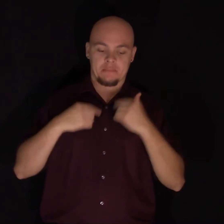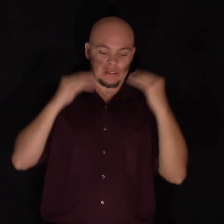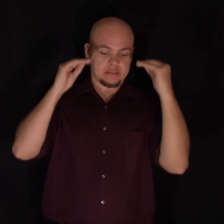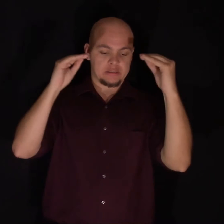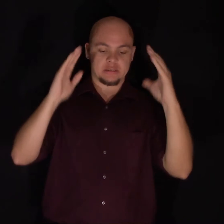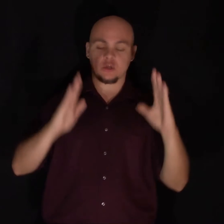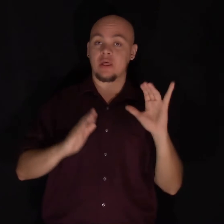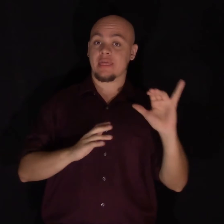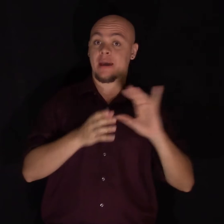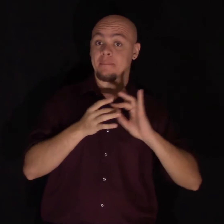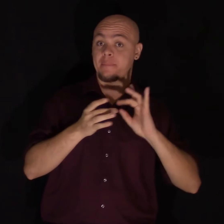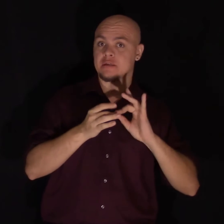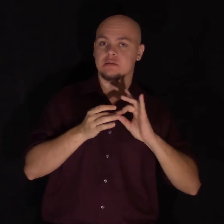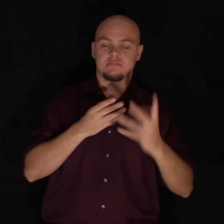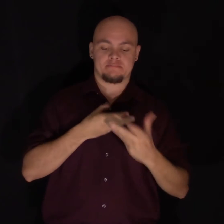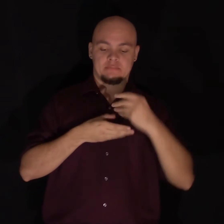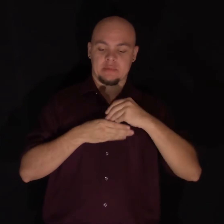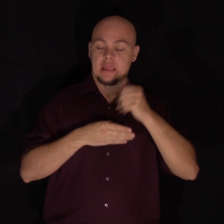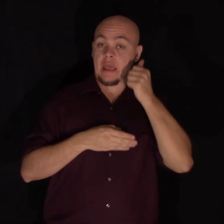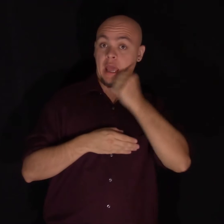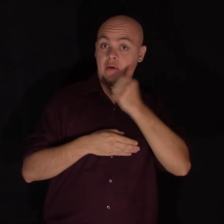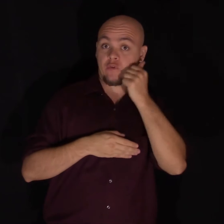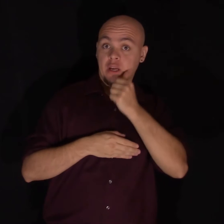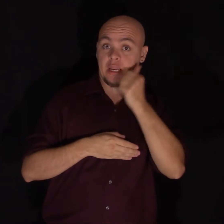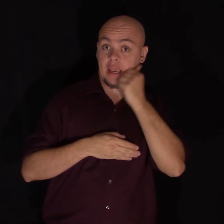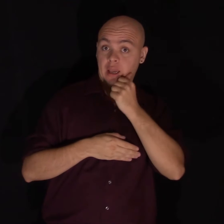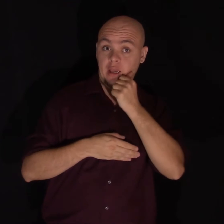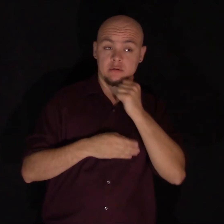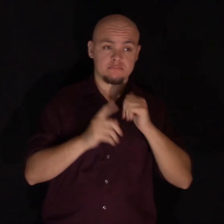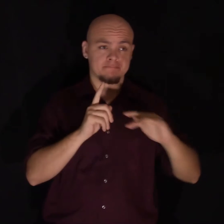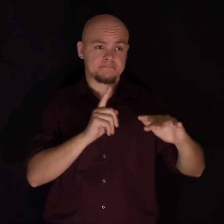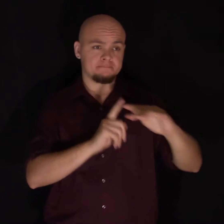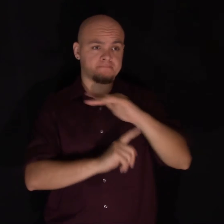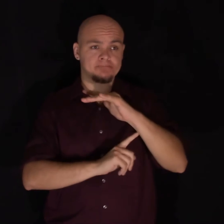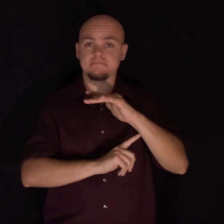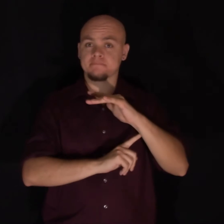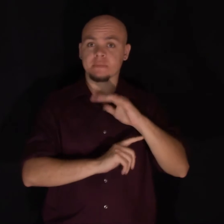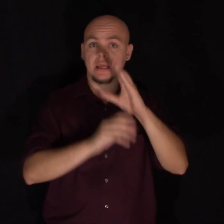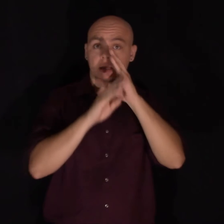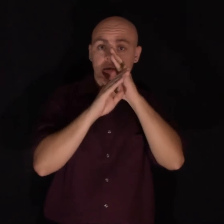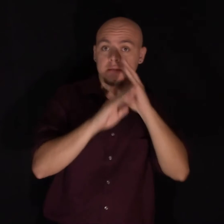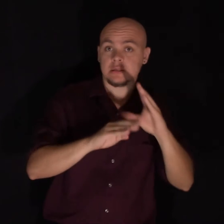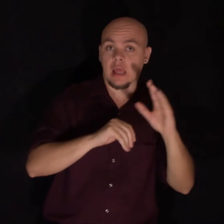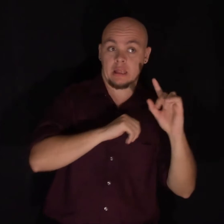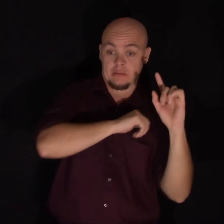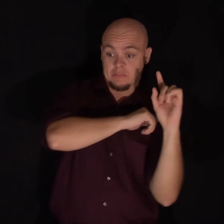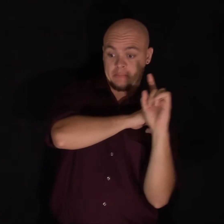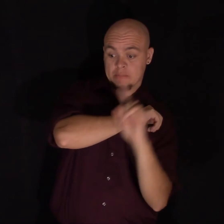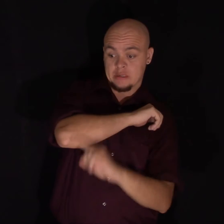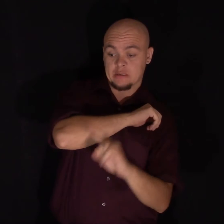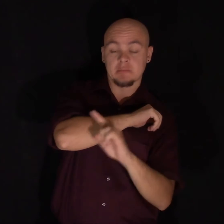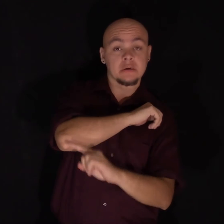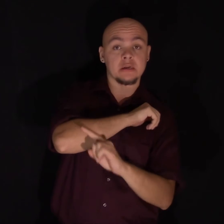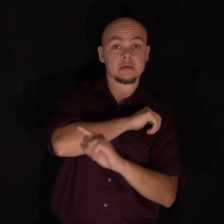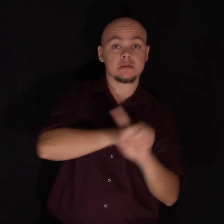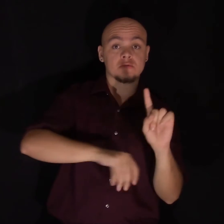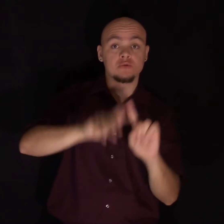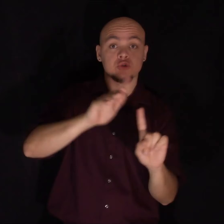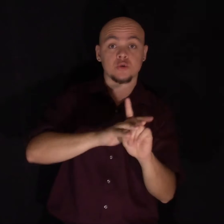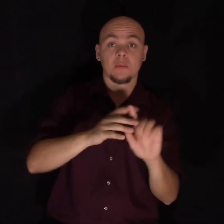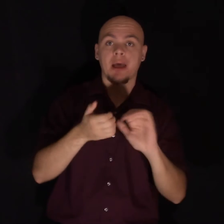internalized this message. Every day, all around us, we see the consequences of silence manifest themselves in the form of